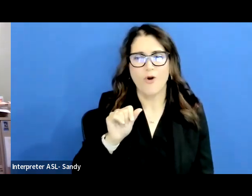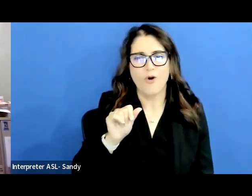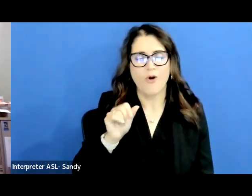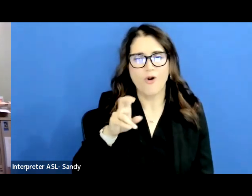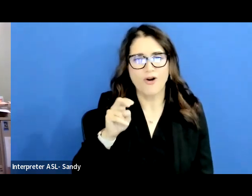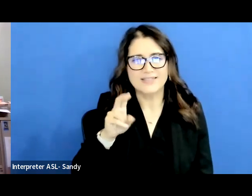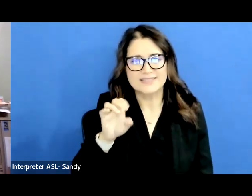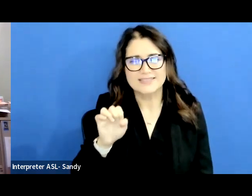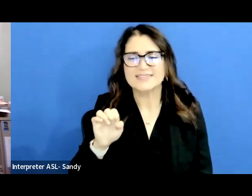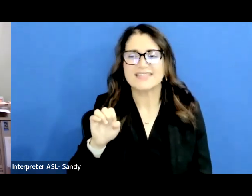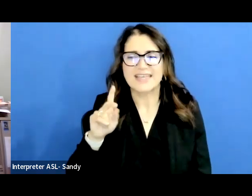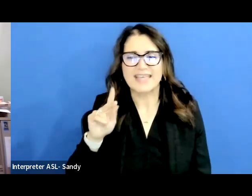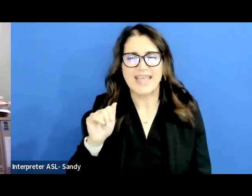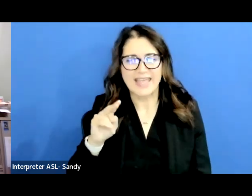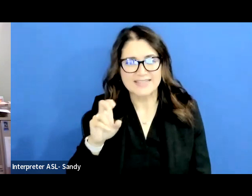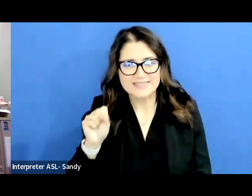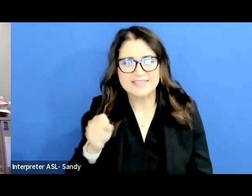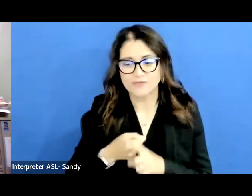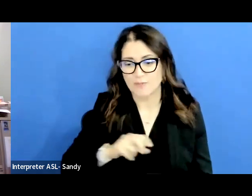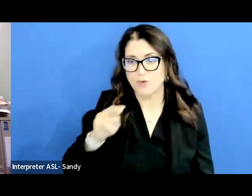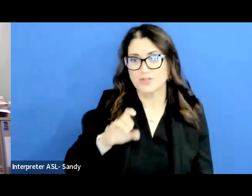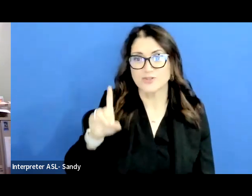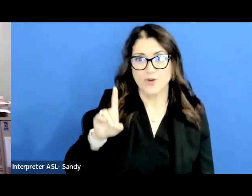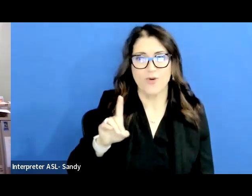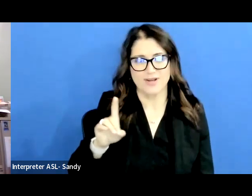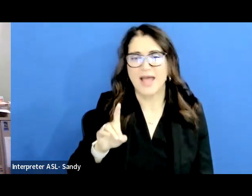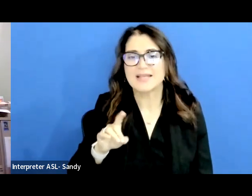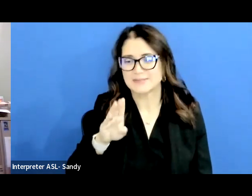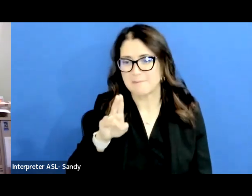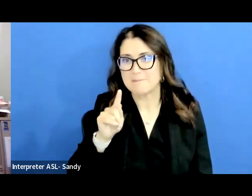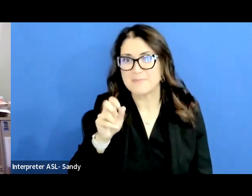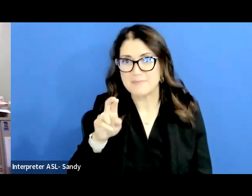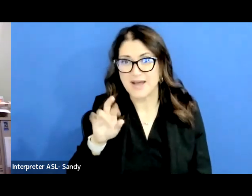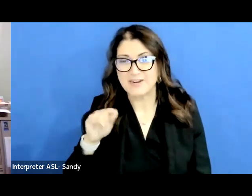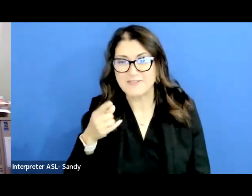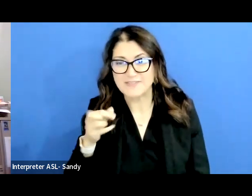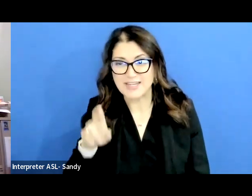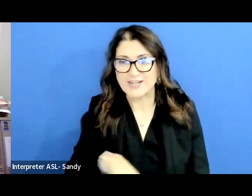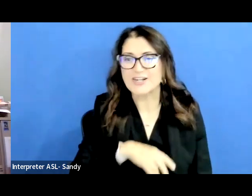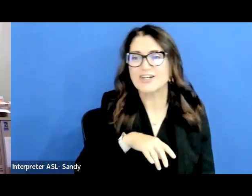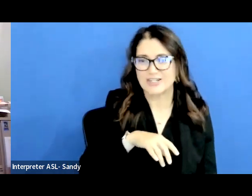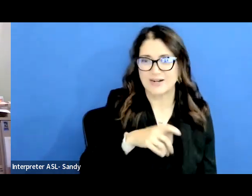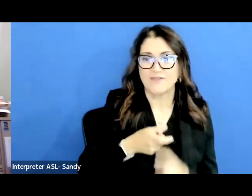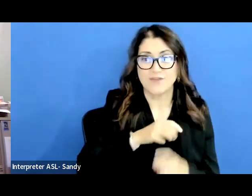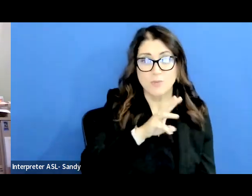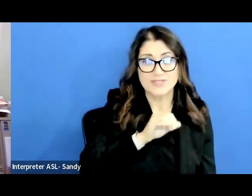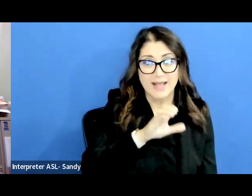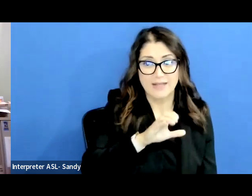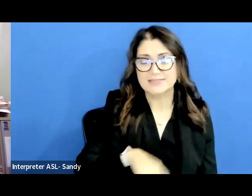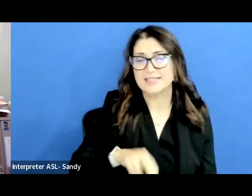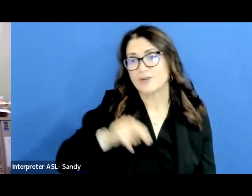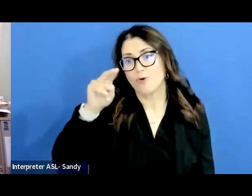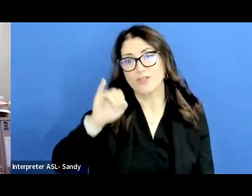Dakota, Butterfinger. We got Tyler here from Wisconsin, but logging in from Northern